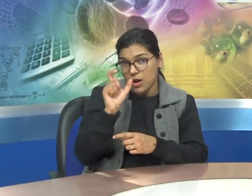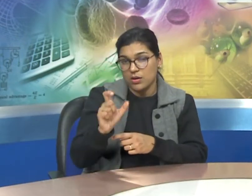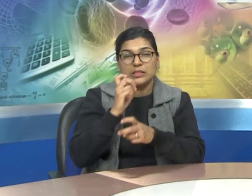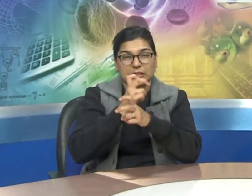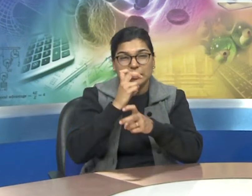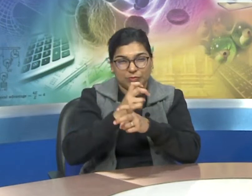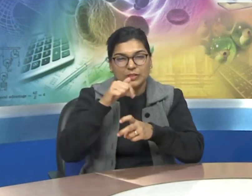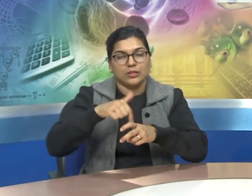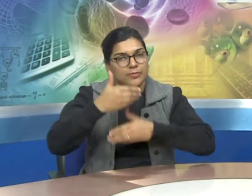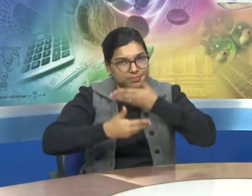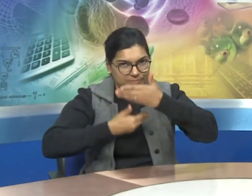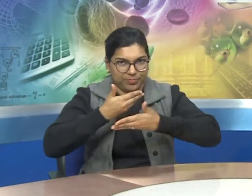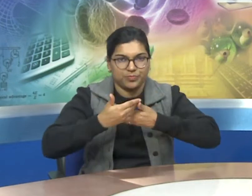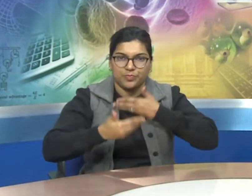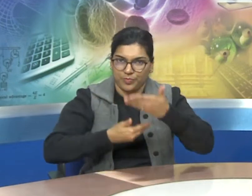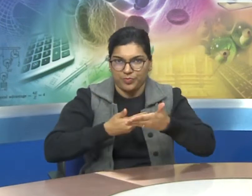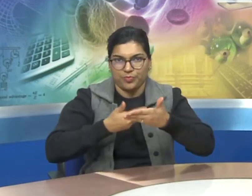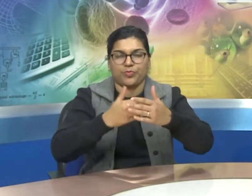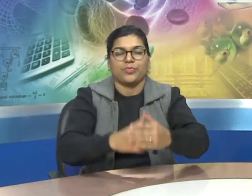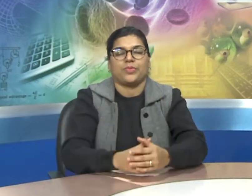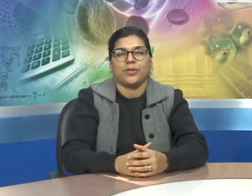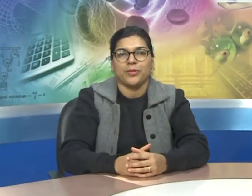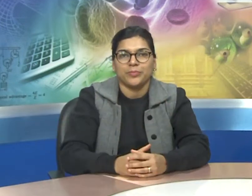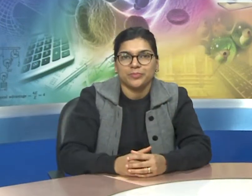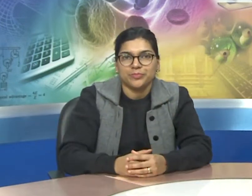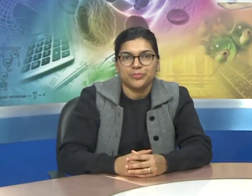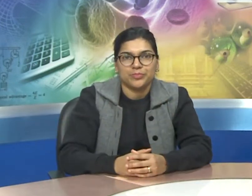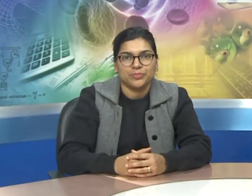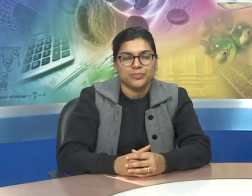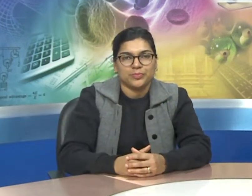First, let us understand difficult words from the lesson.